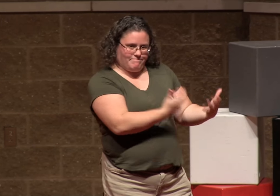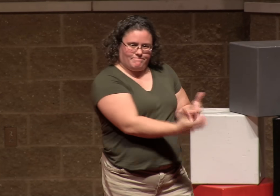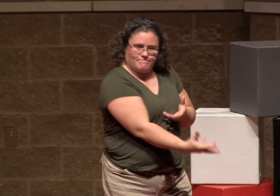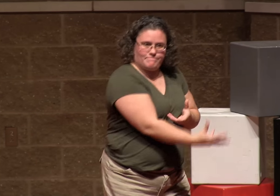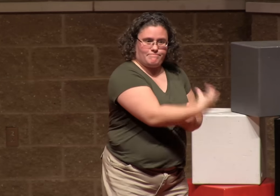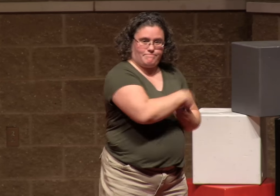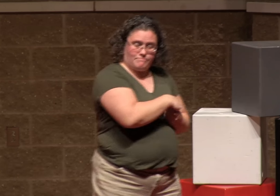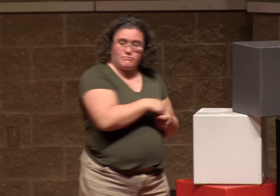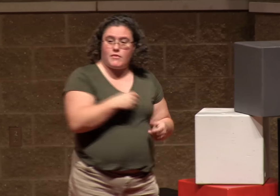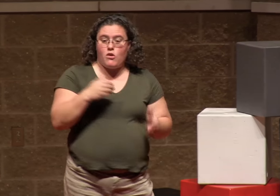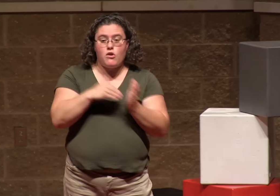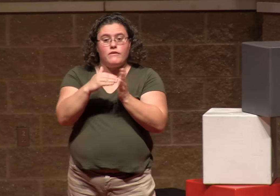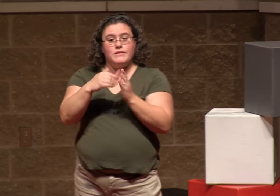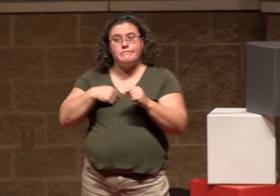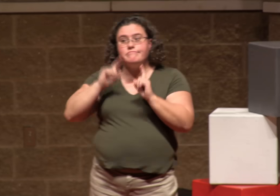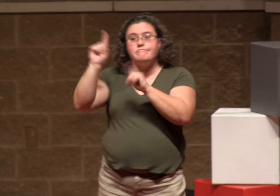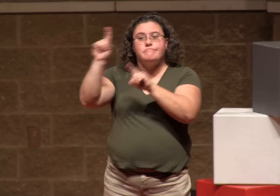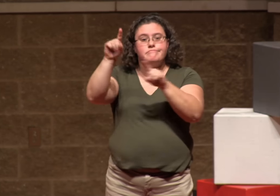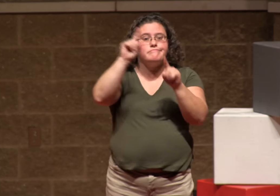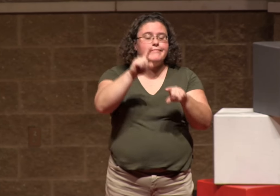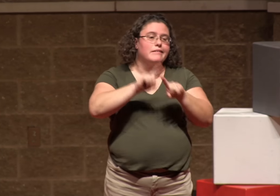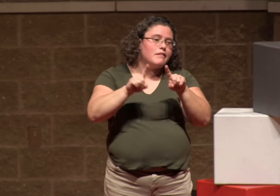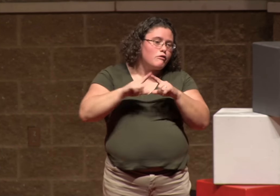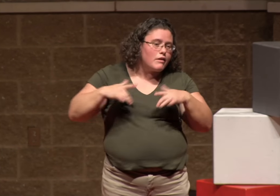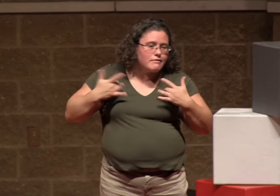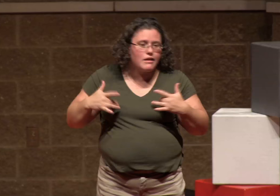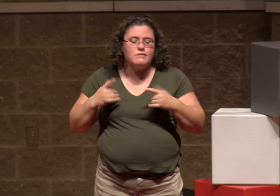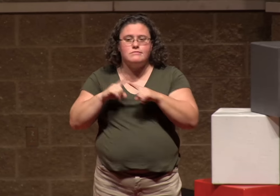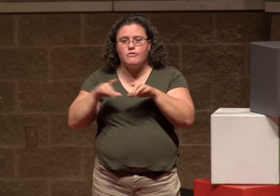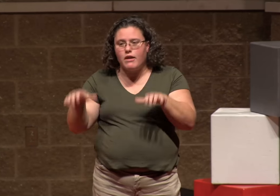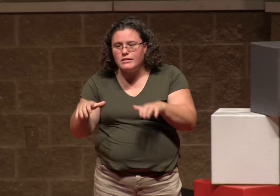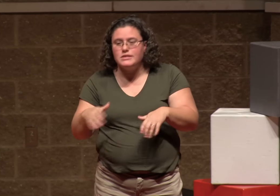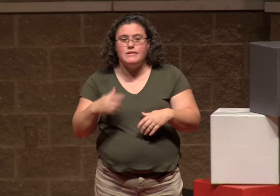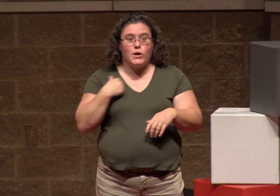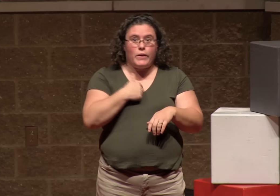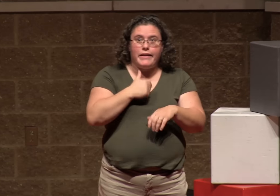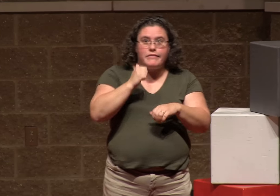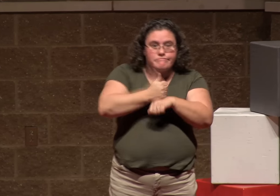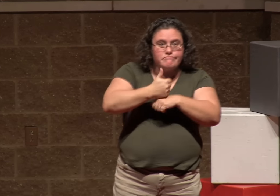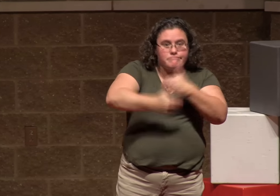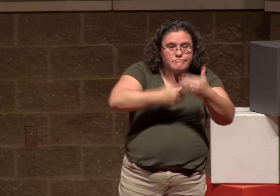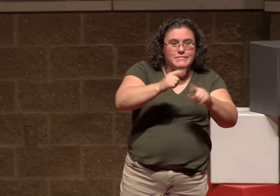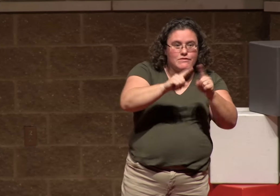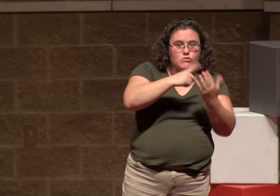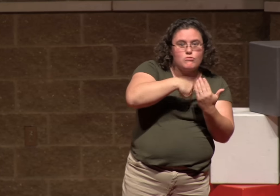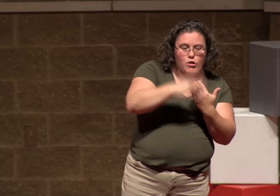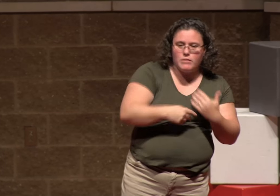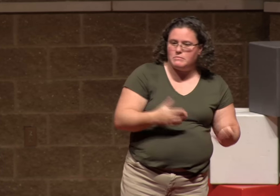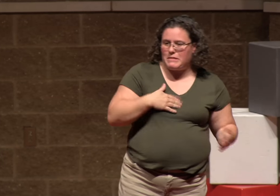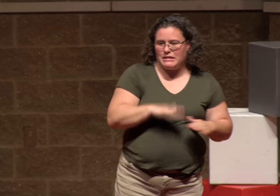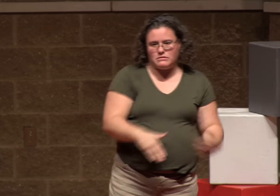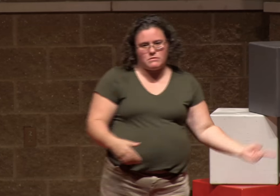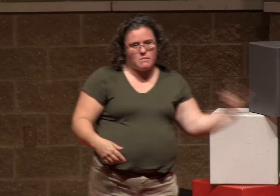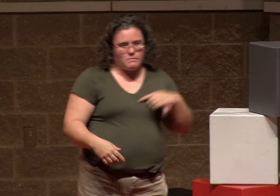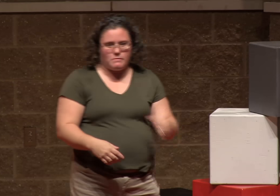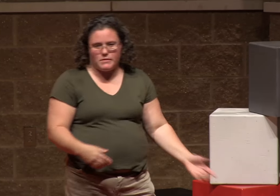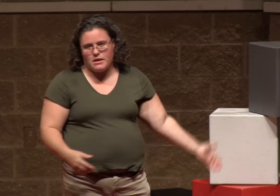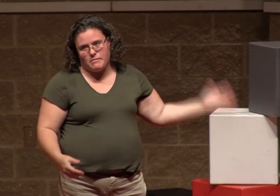But those parents need to encourage those children to get involved, go to different events and activities, different programs,